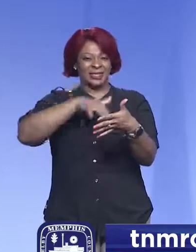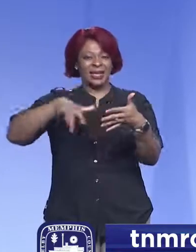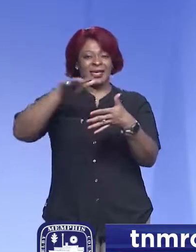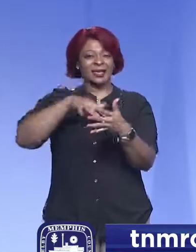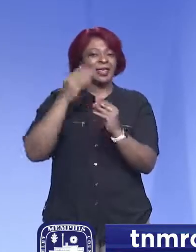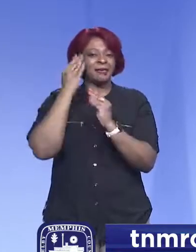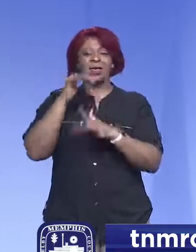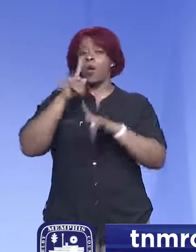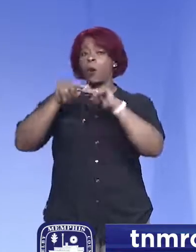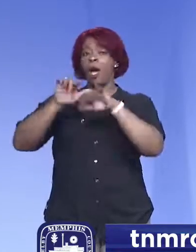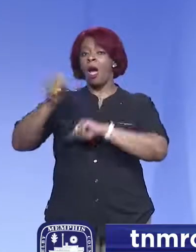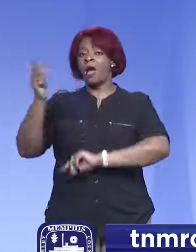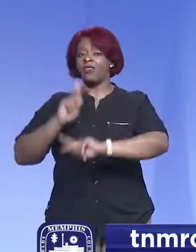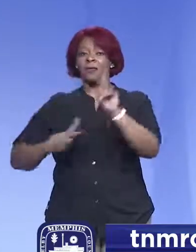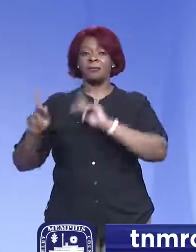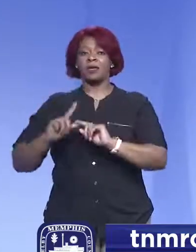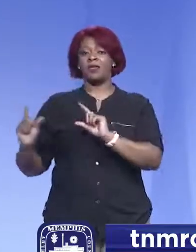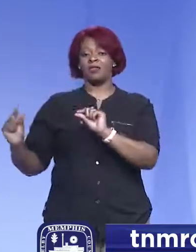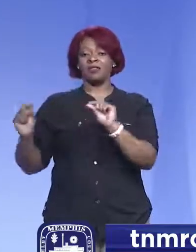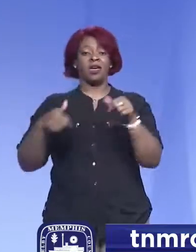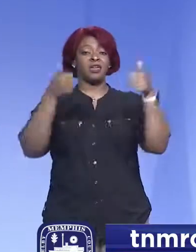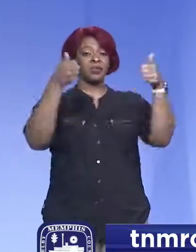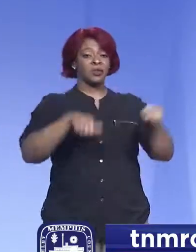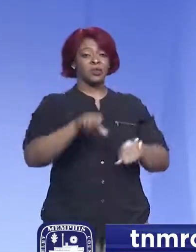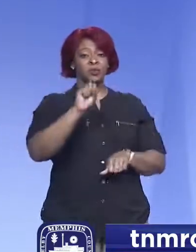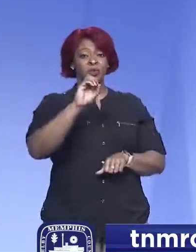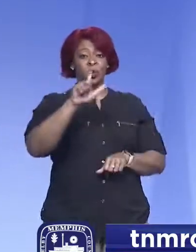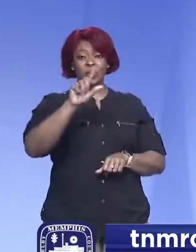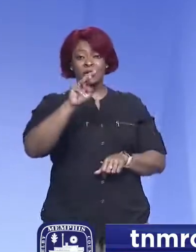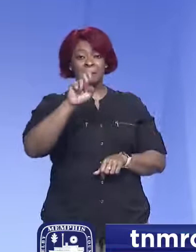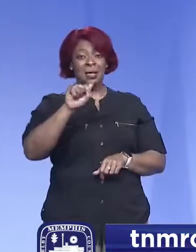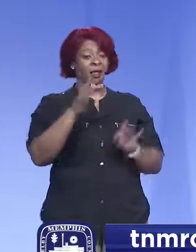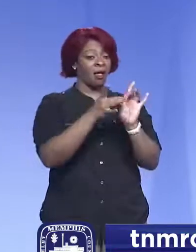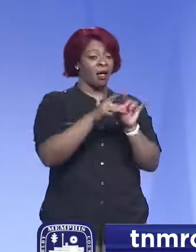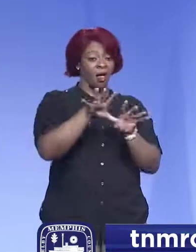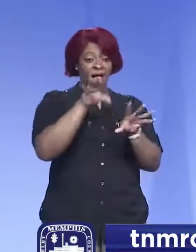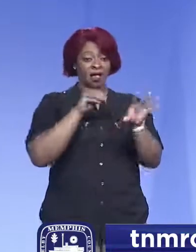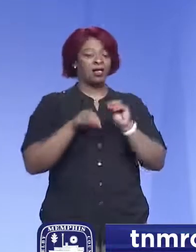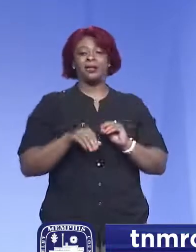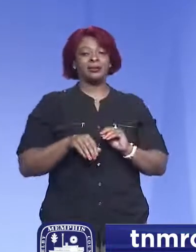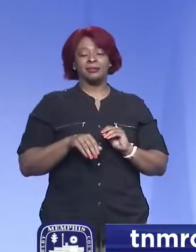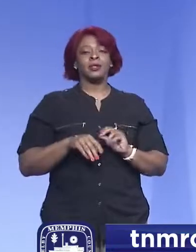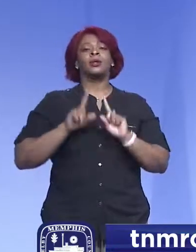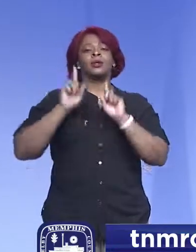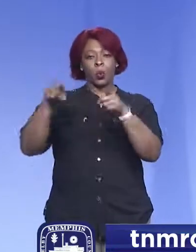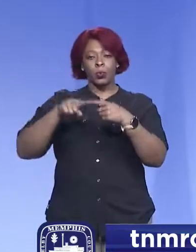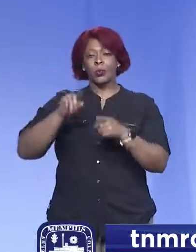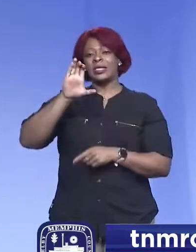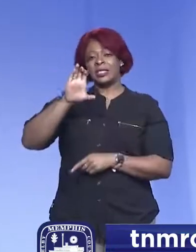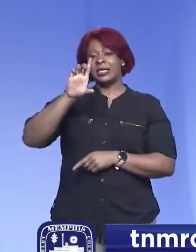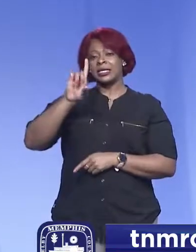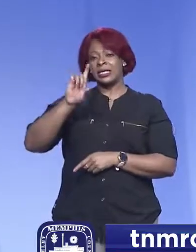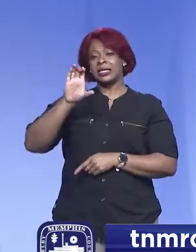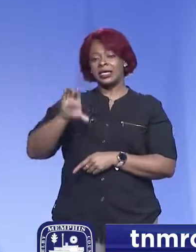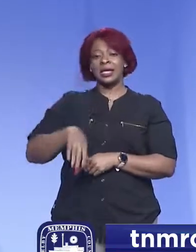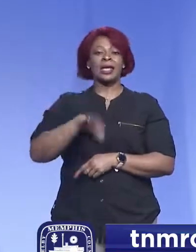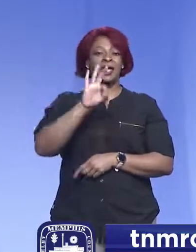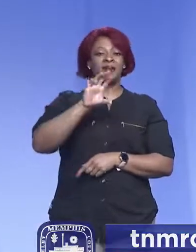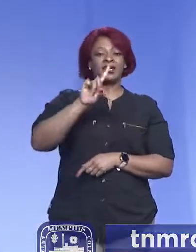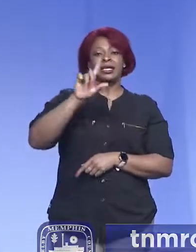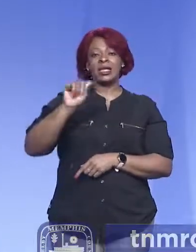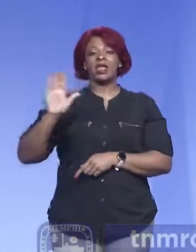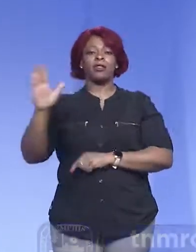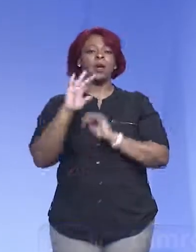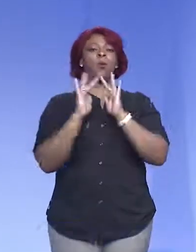not rely on what's posted on social media, but go to the CDC website, go to the FDA